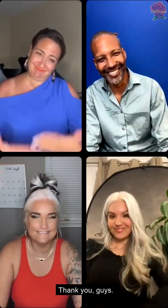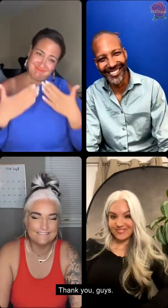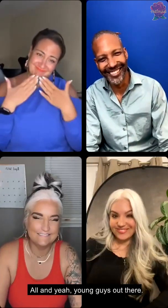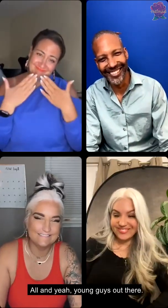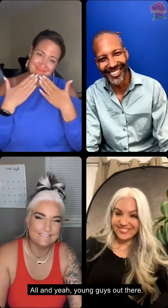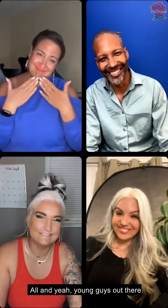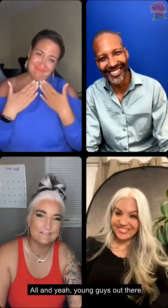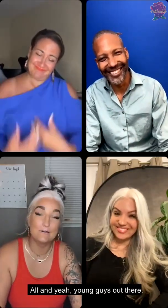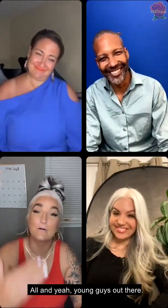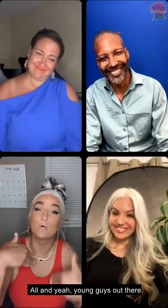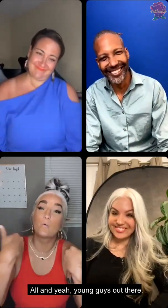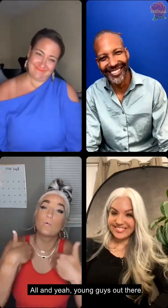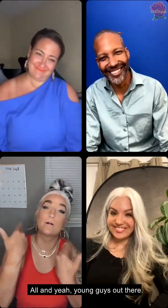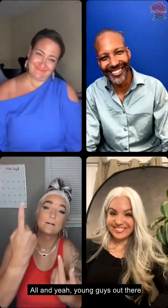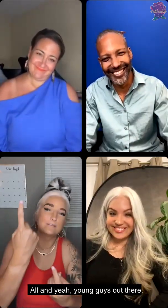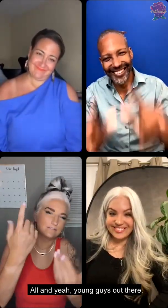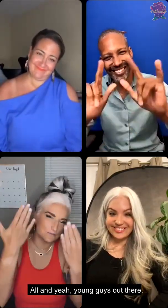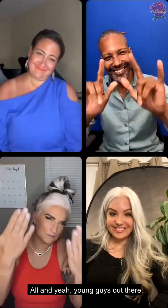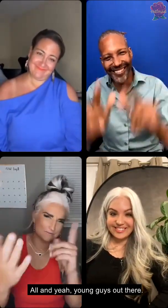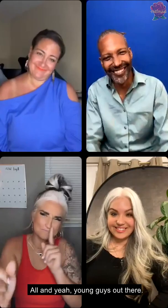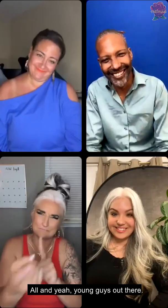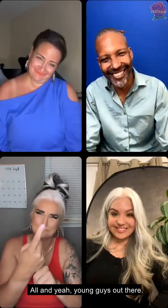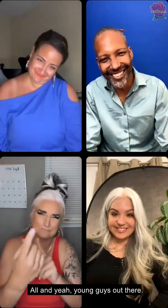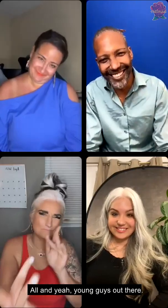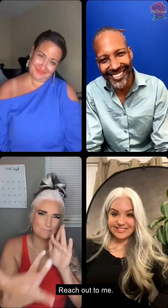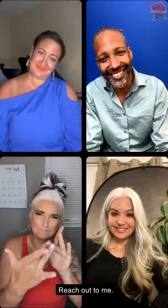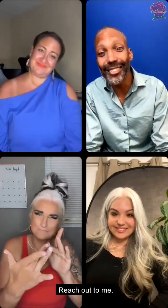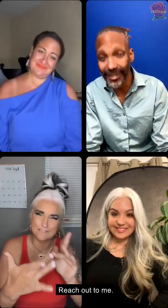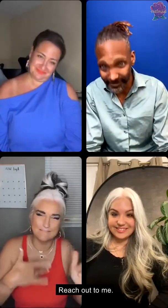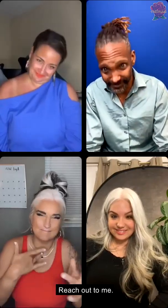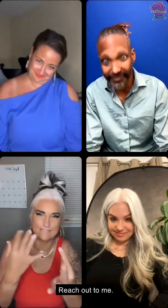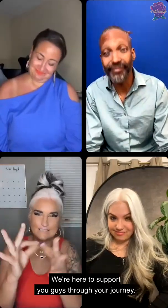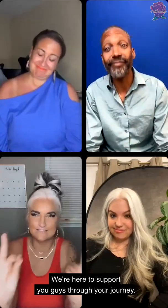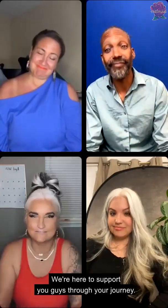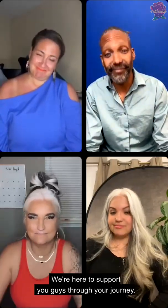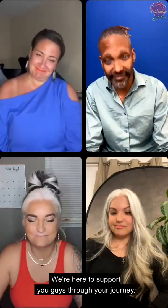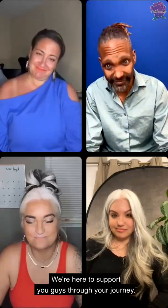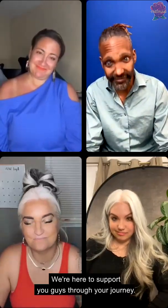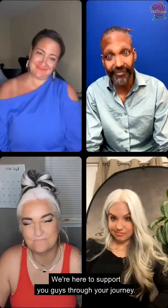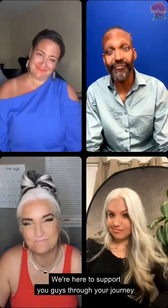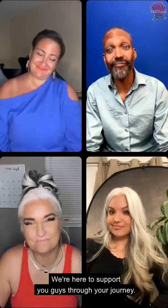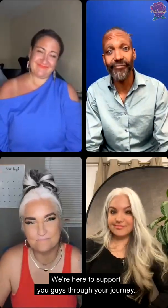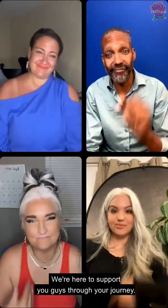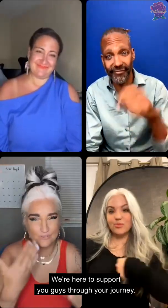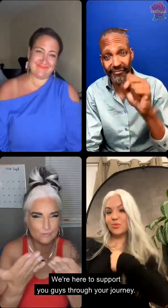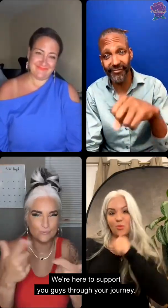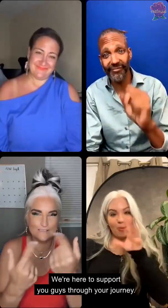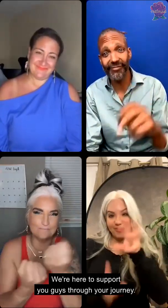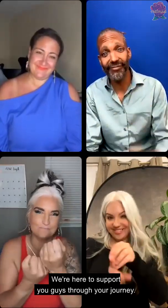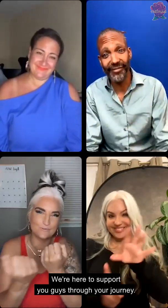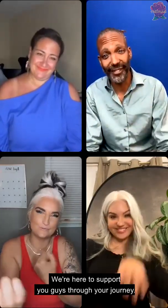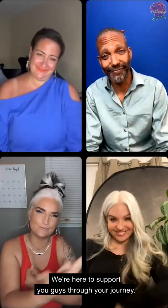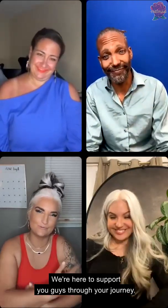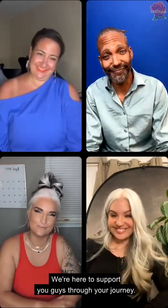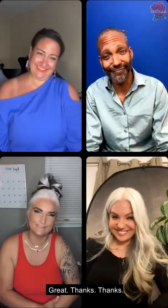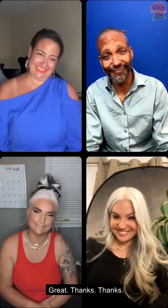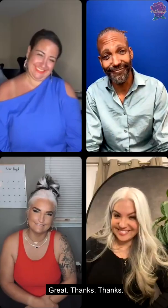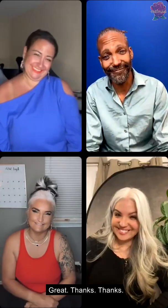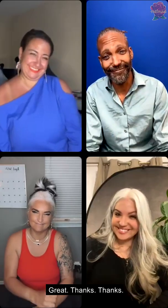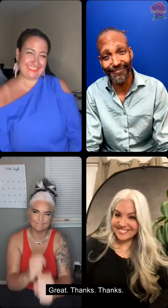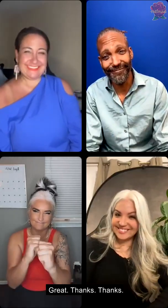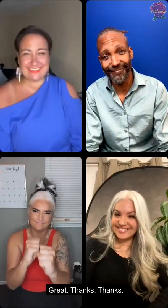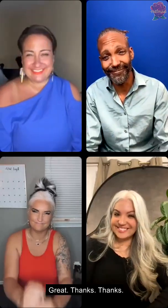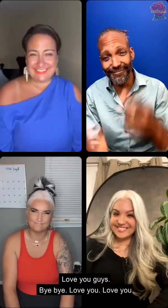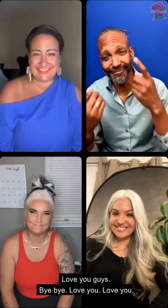thank you, thank you guys all. And yeah, young guys out there, reach out to me. We're here to support you guys through your